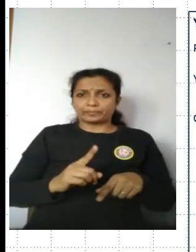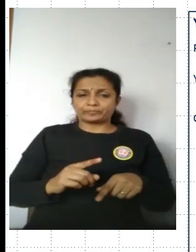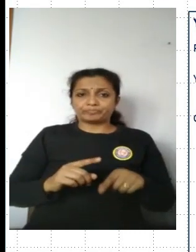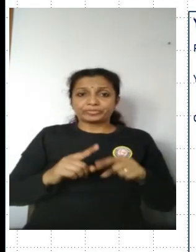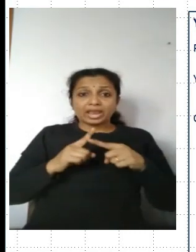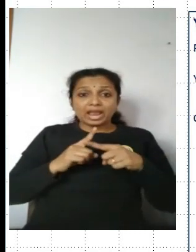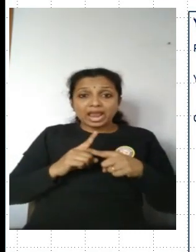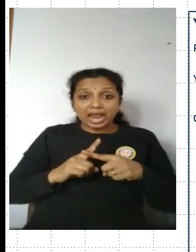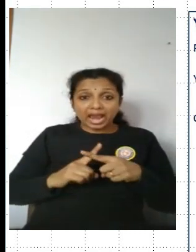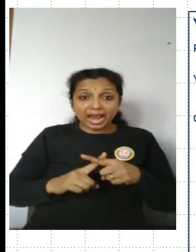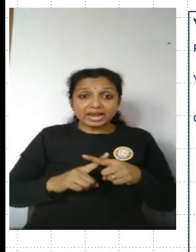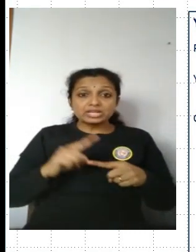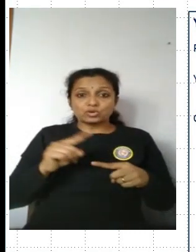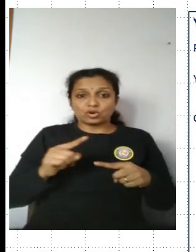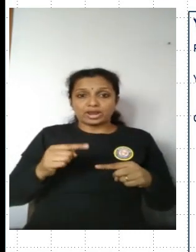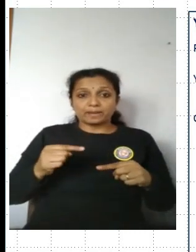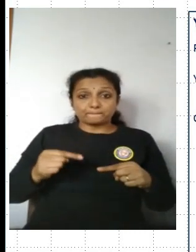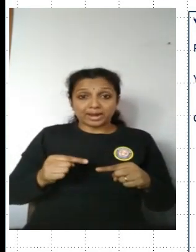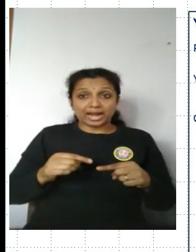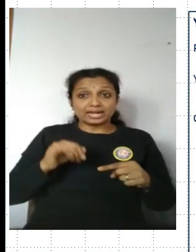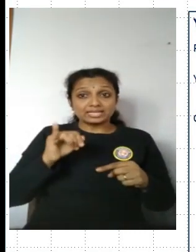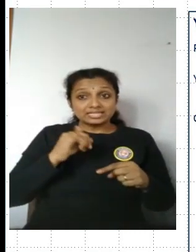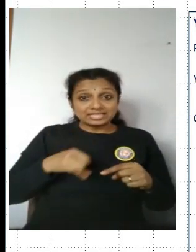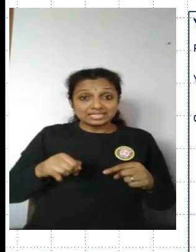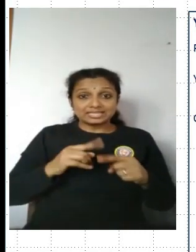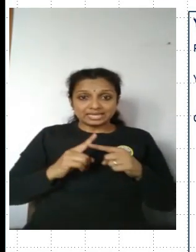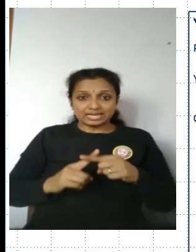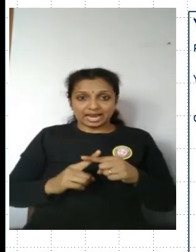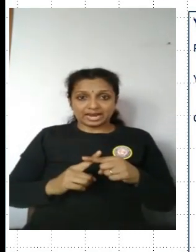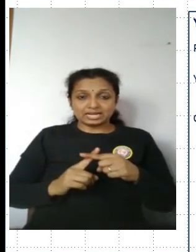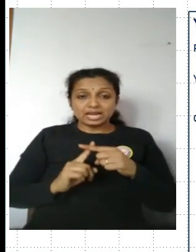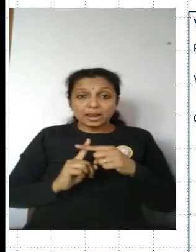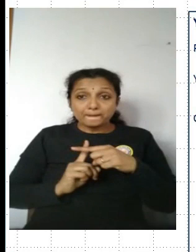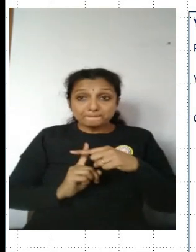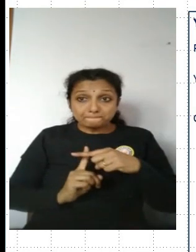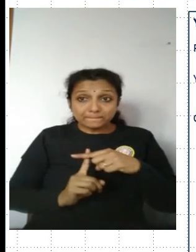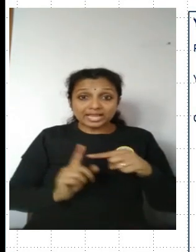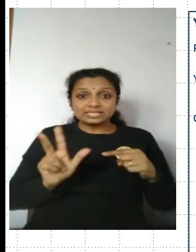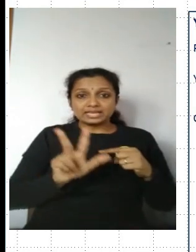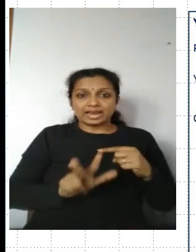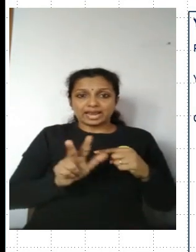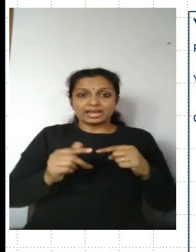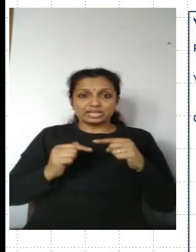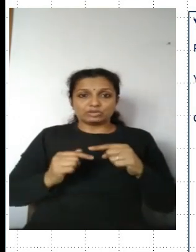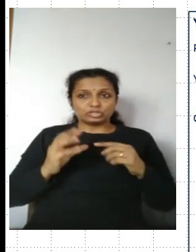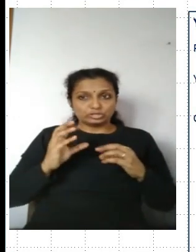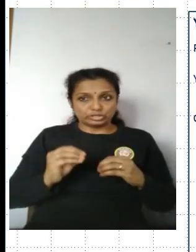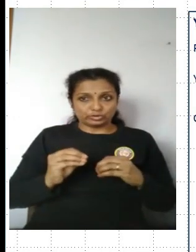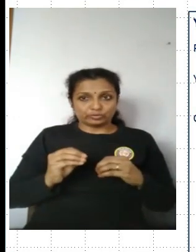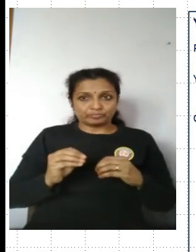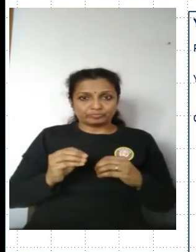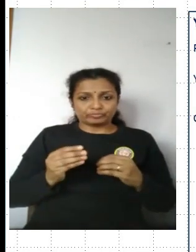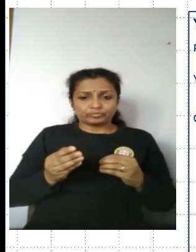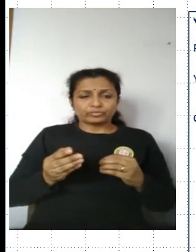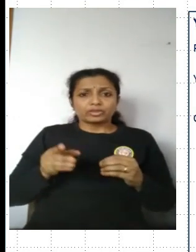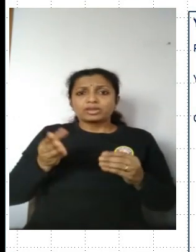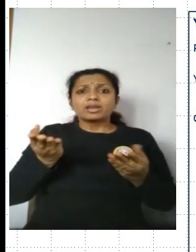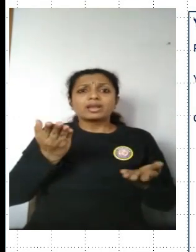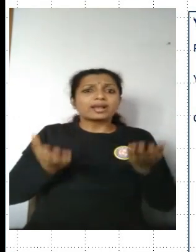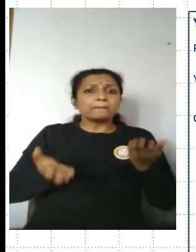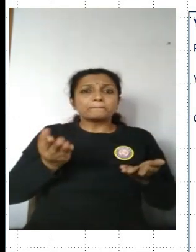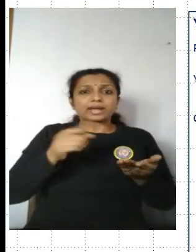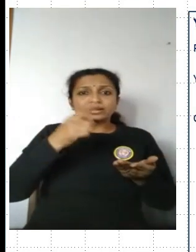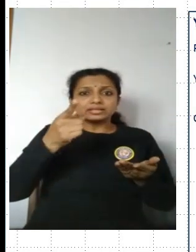0. Comparing this with ax squared plus bx plus c is equal to 0, we